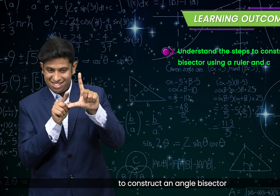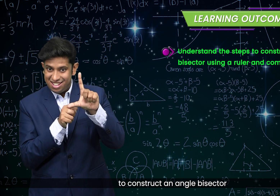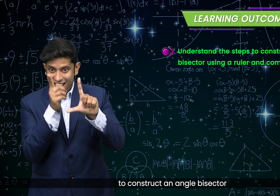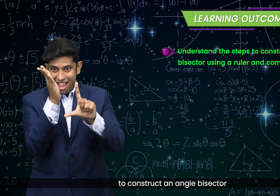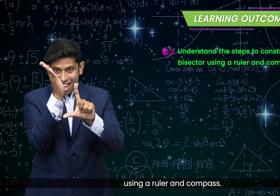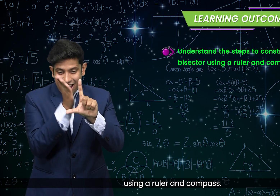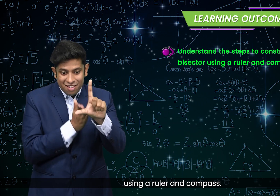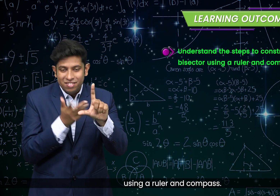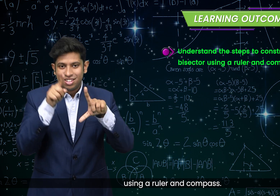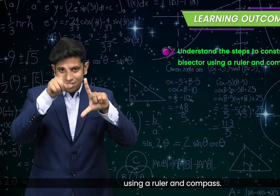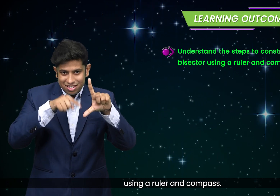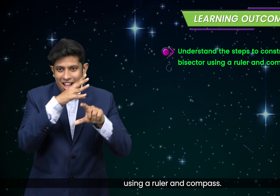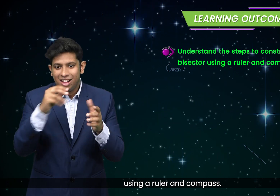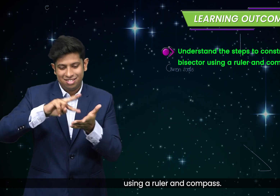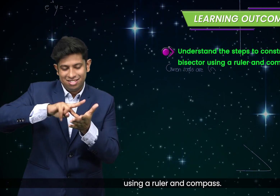bisector using a ruler and compass.